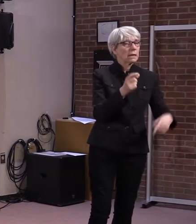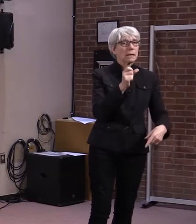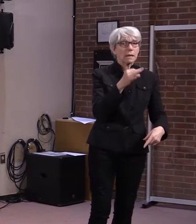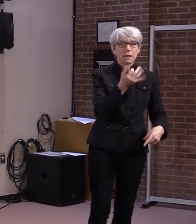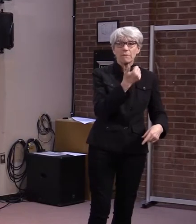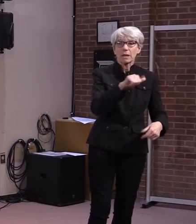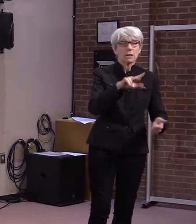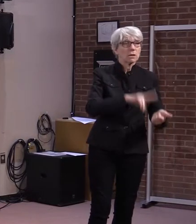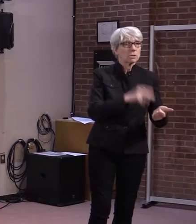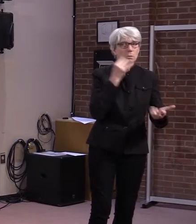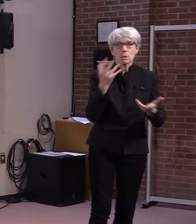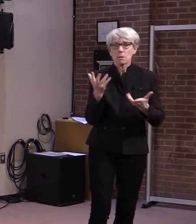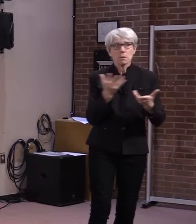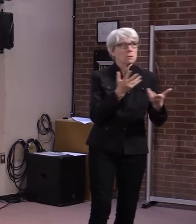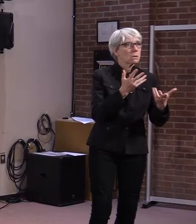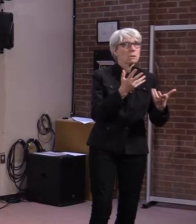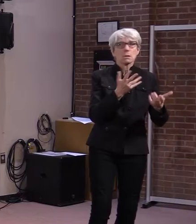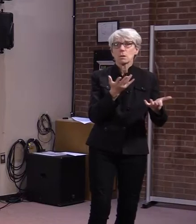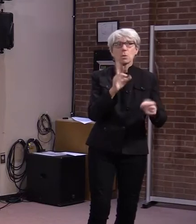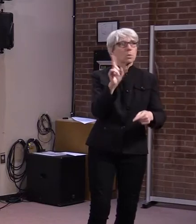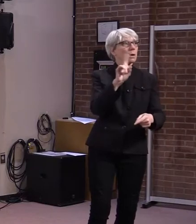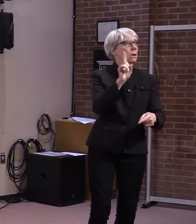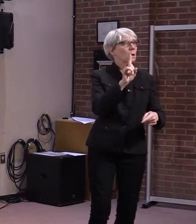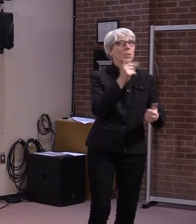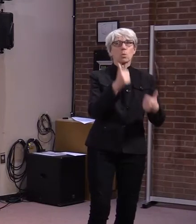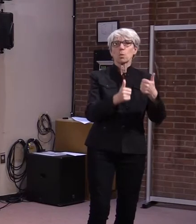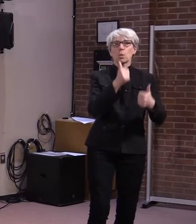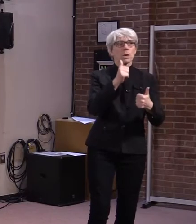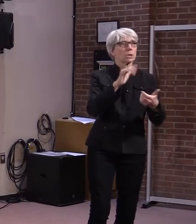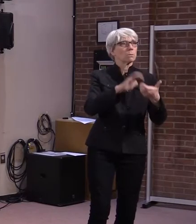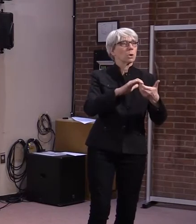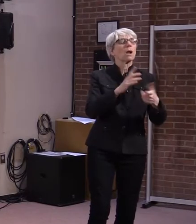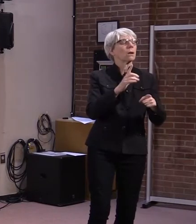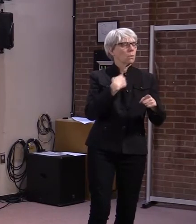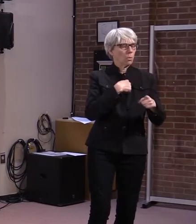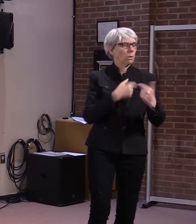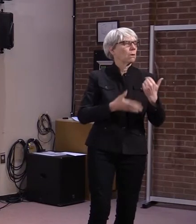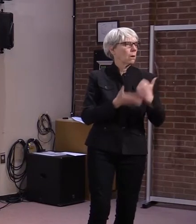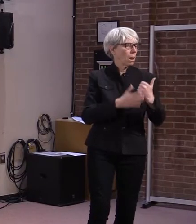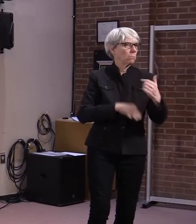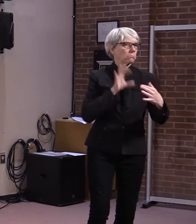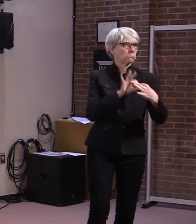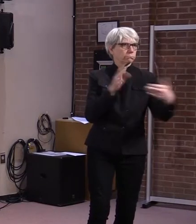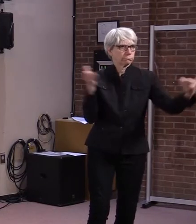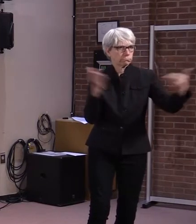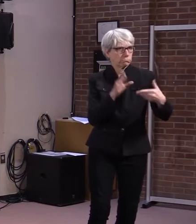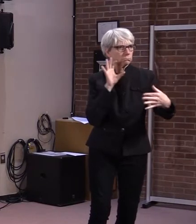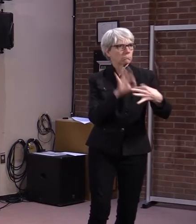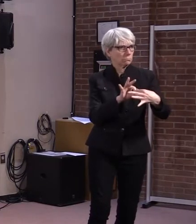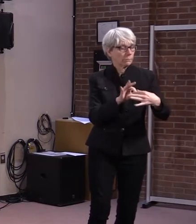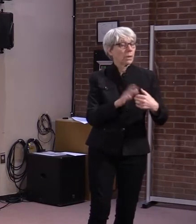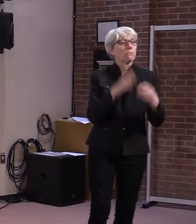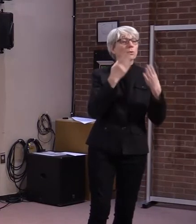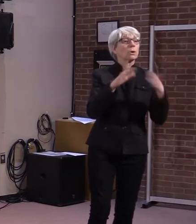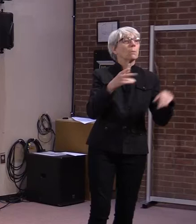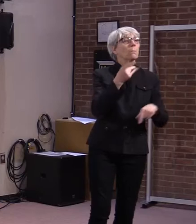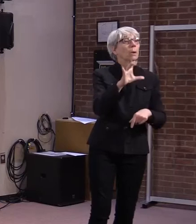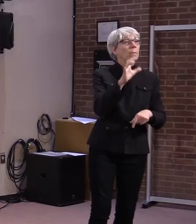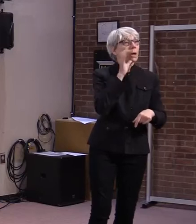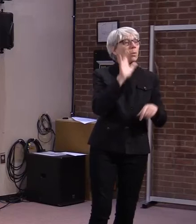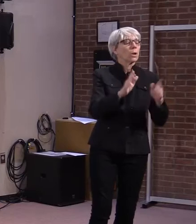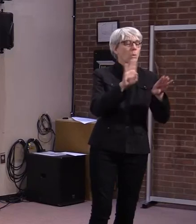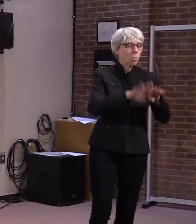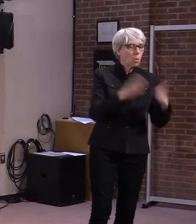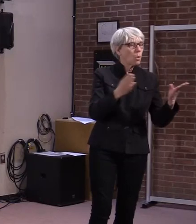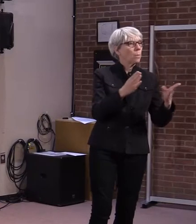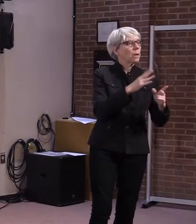establishing a relationship, then we will step in. For the general public, we are setting up mass vaccination sites. These vaccination